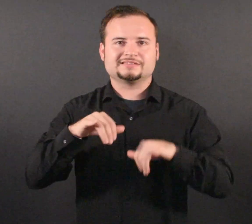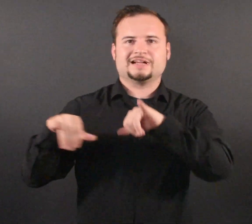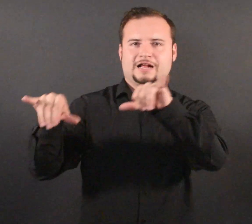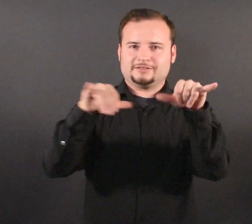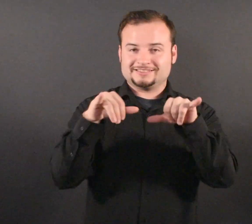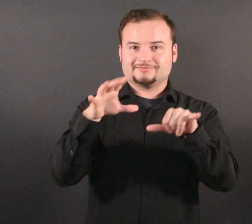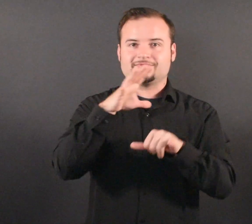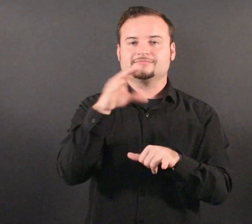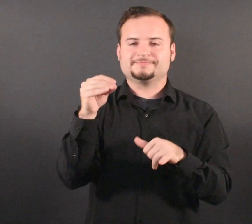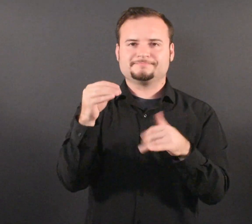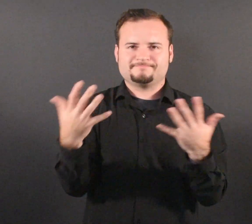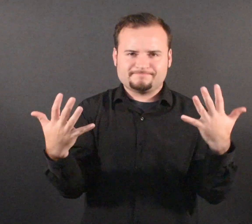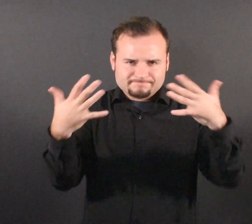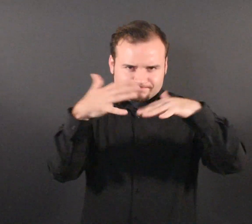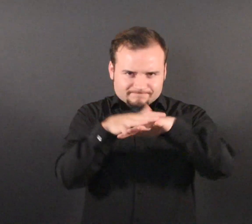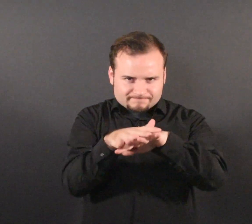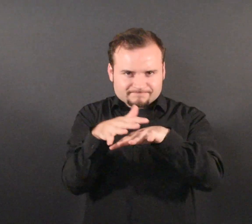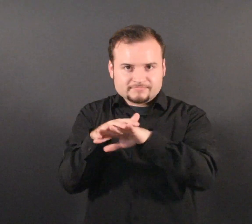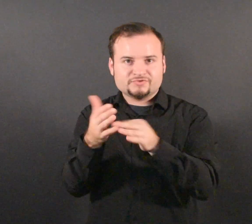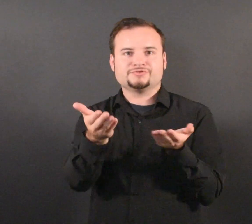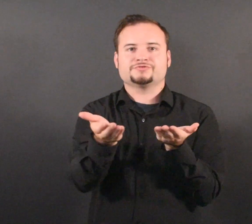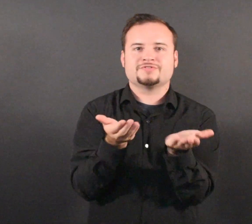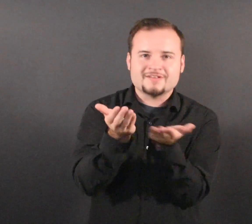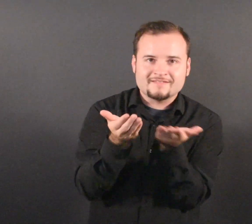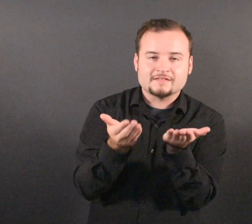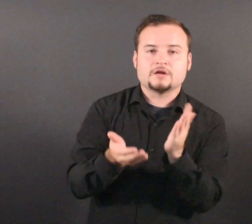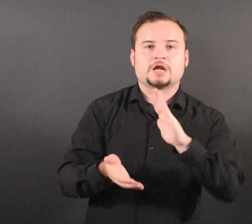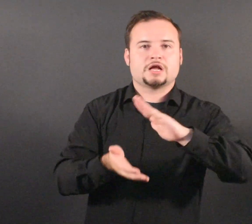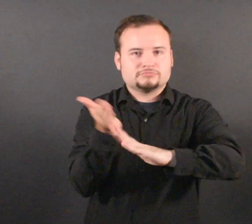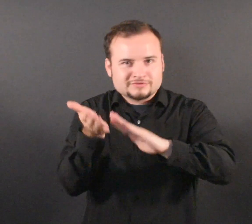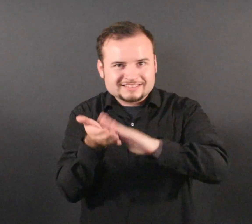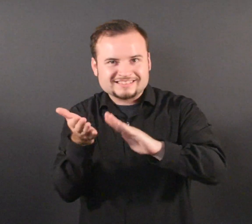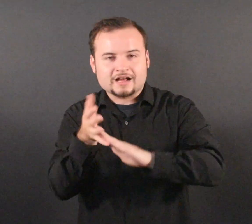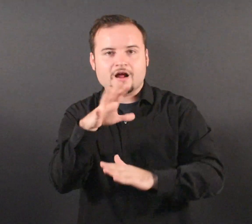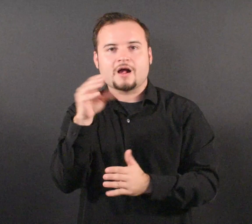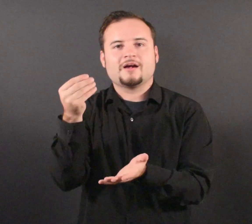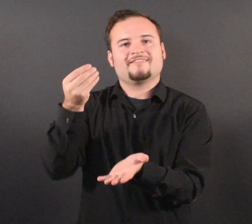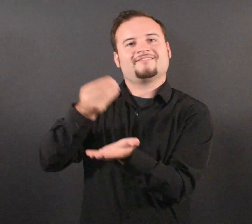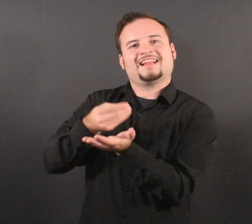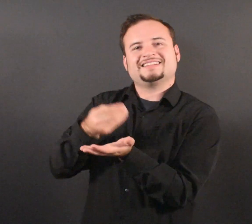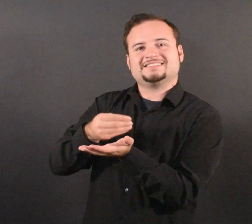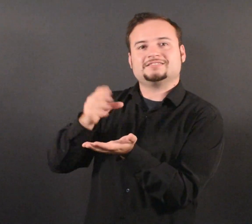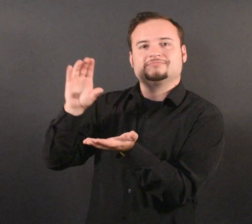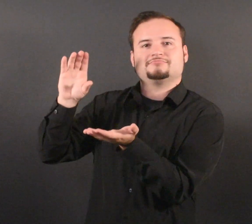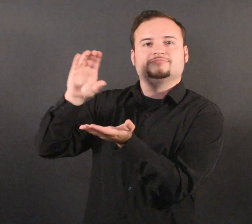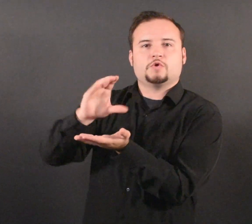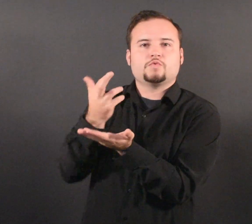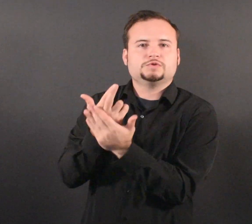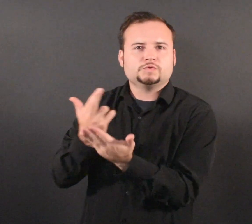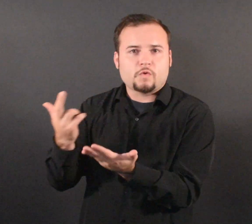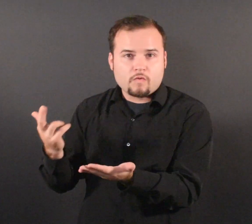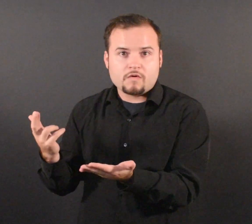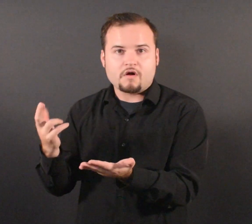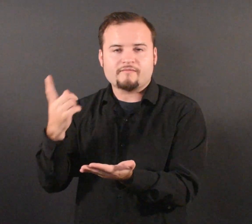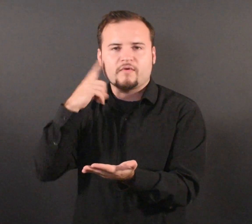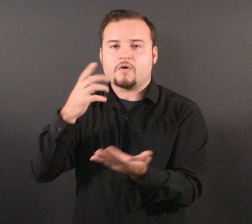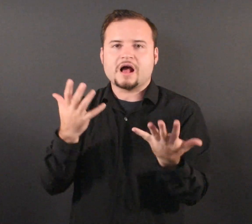operating, and capital funding resources to strengthen and simplify